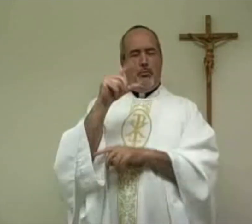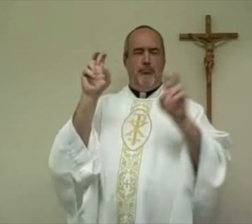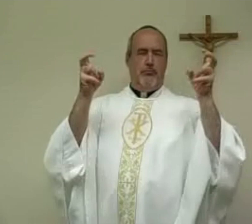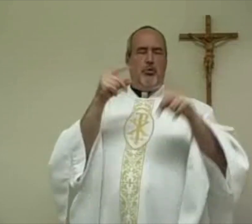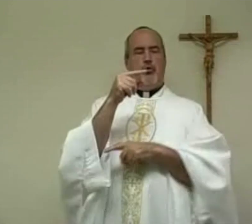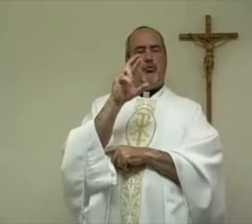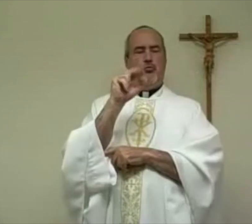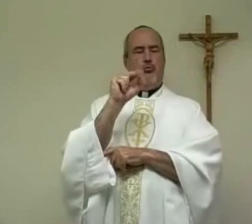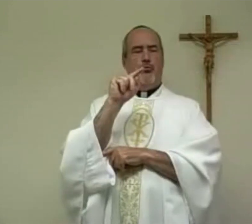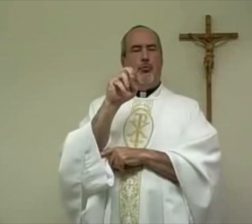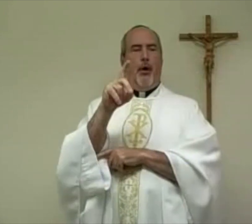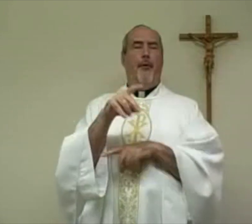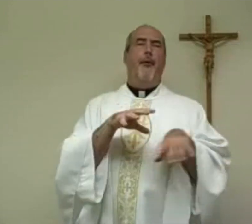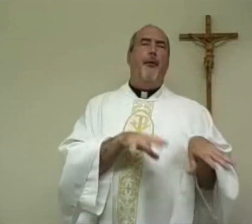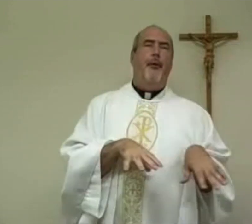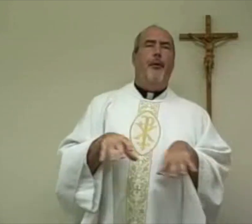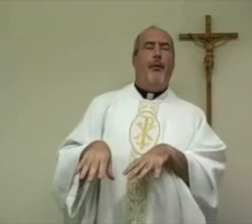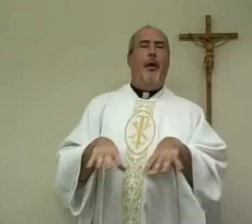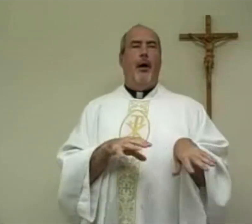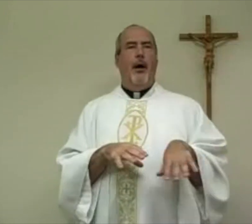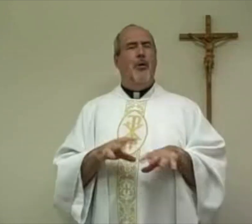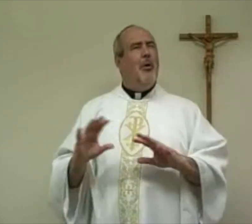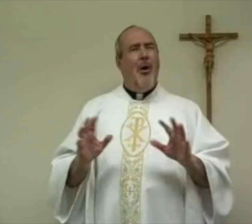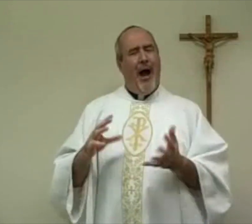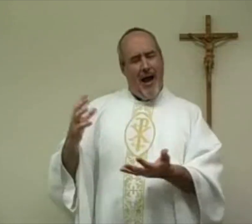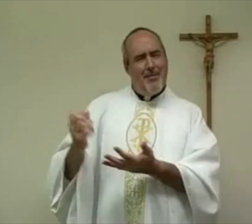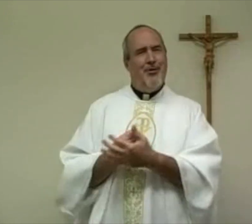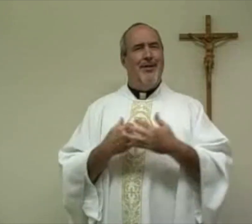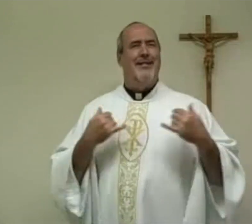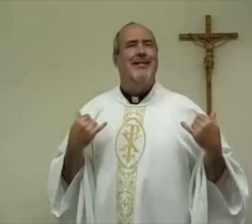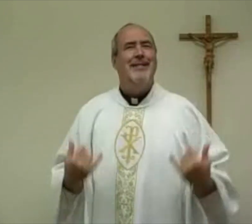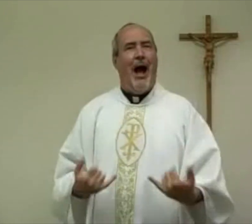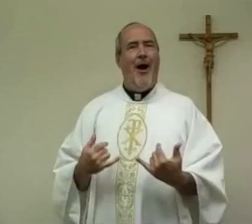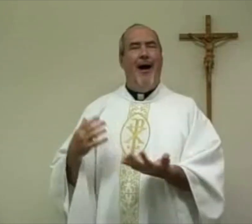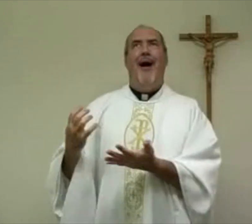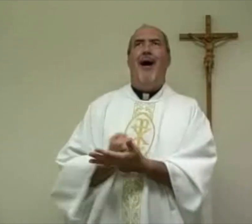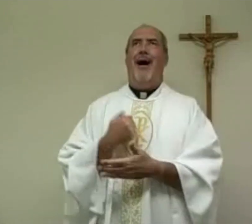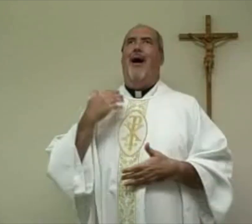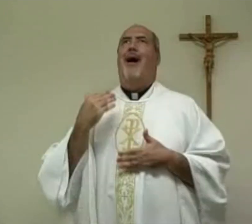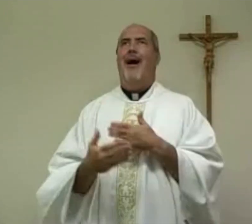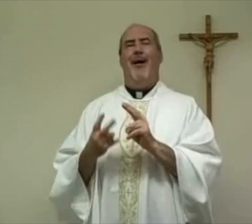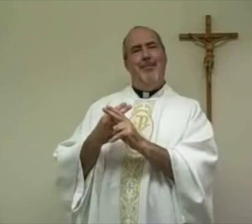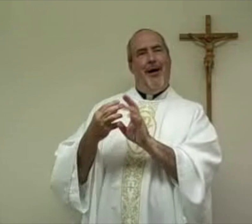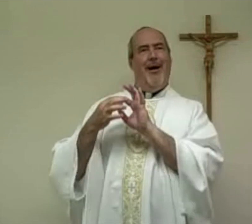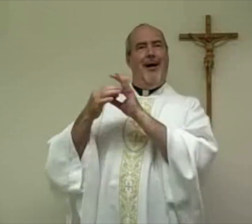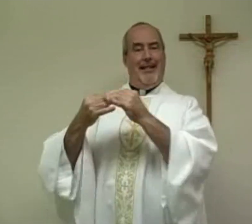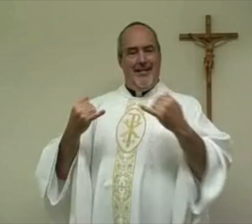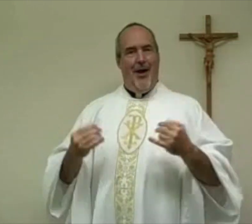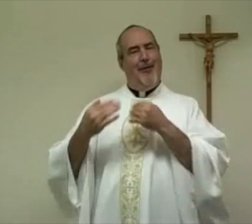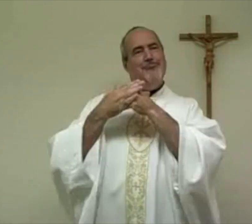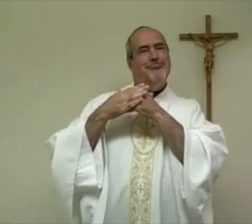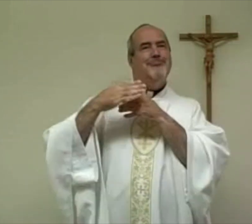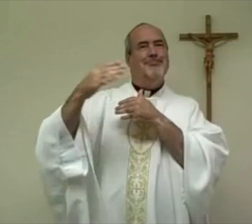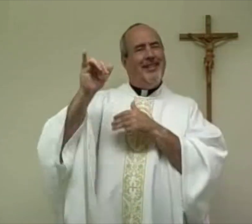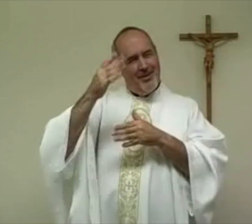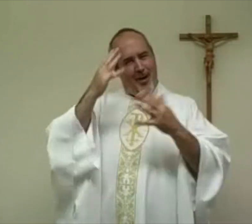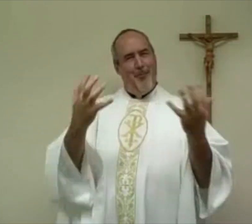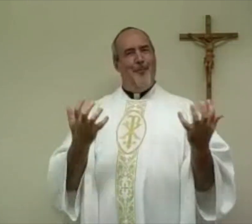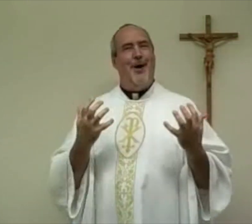his grace that he offers. We take it for granted. And now is the opportunity for us to stop doing that